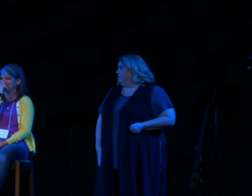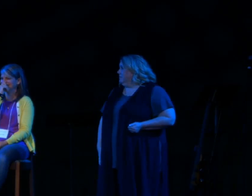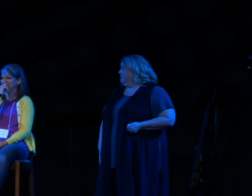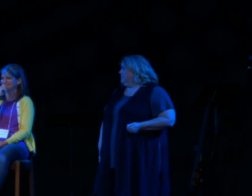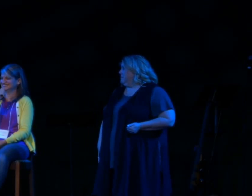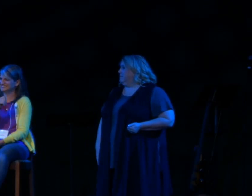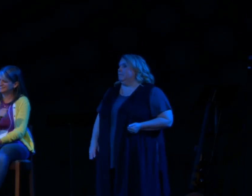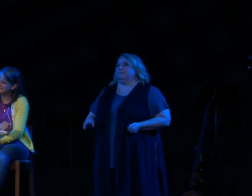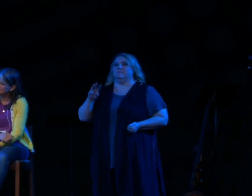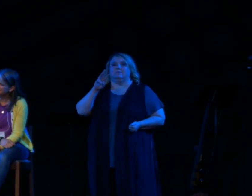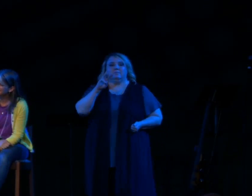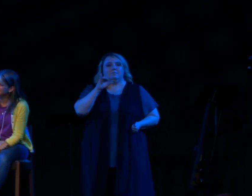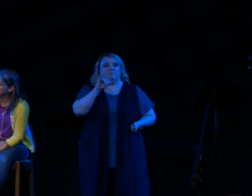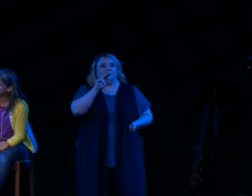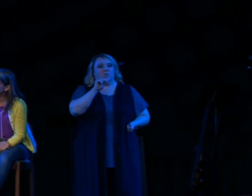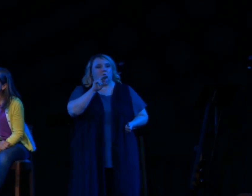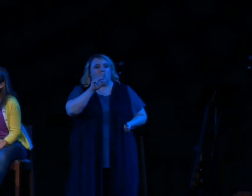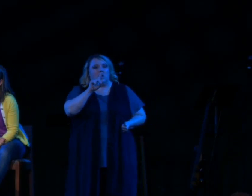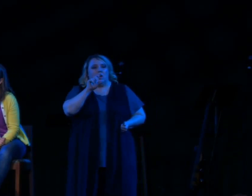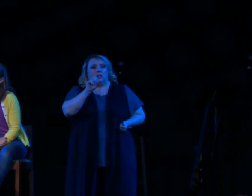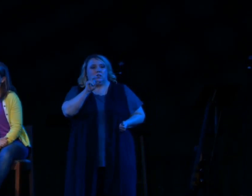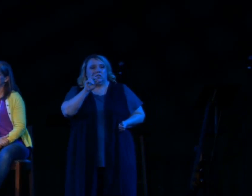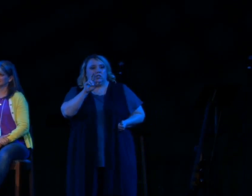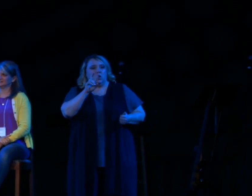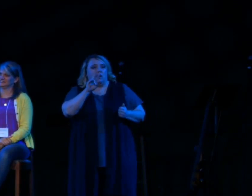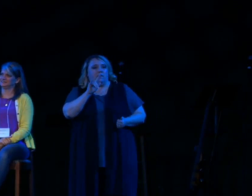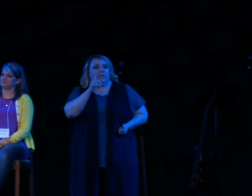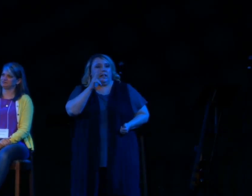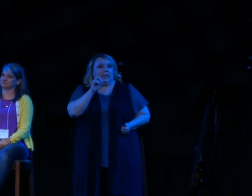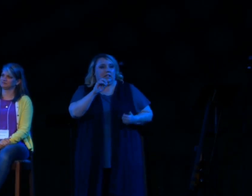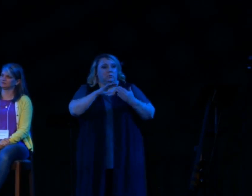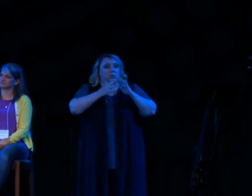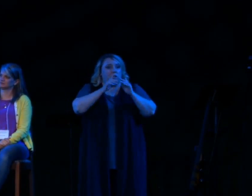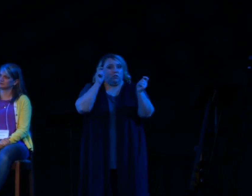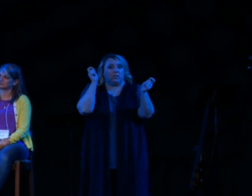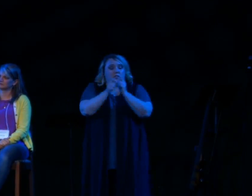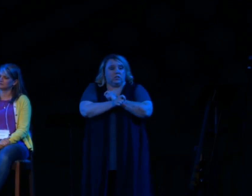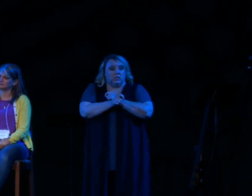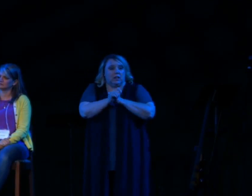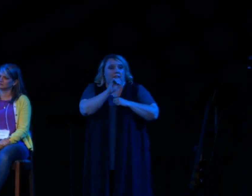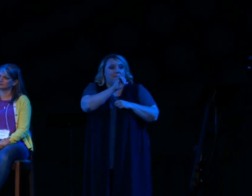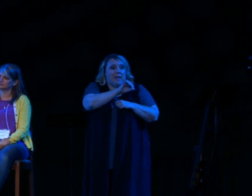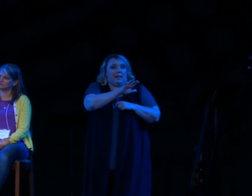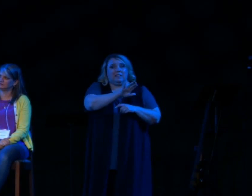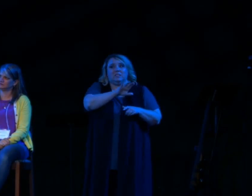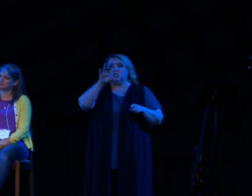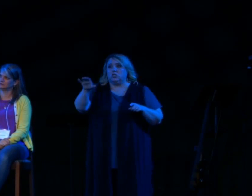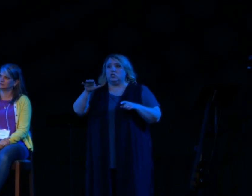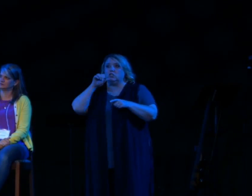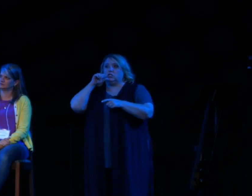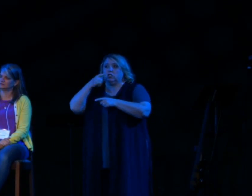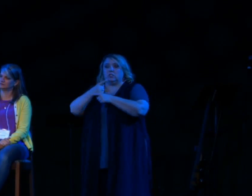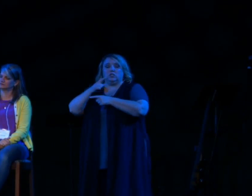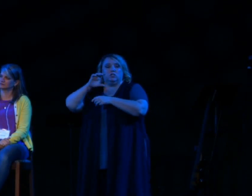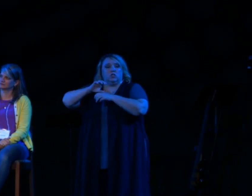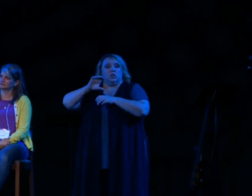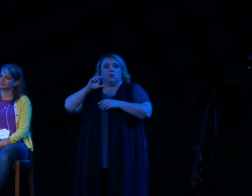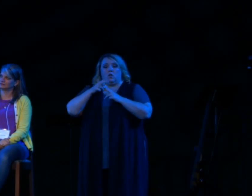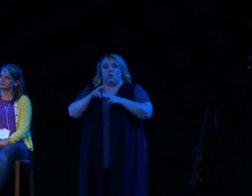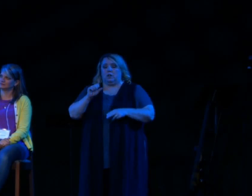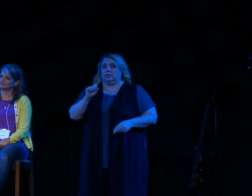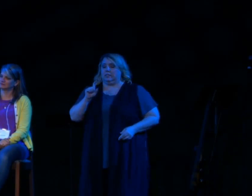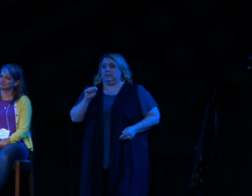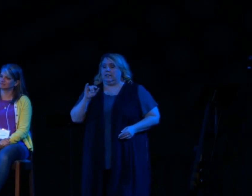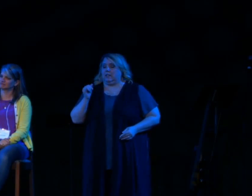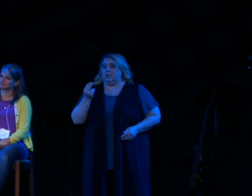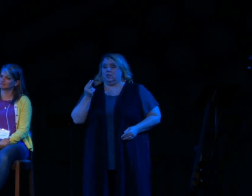Windsor Village, community transformation. I went from there to its sister church called St. John's Downtown in